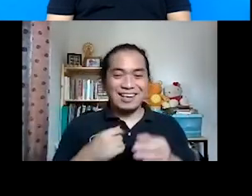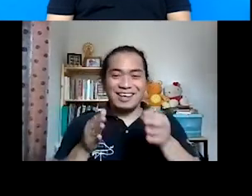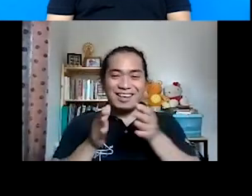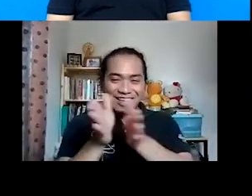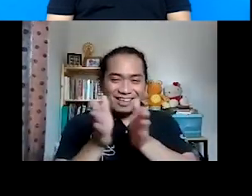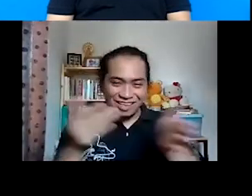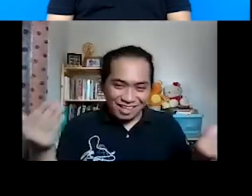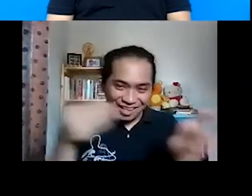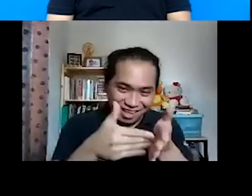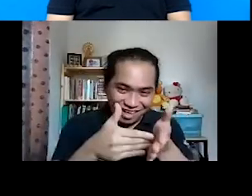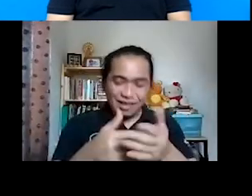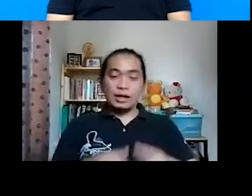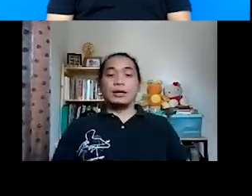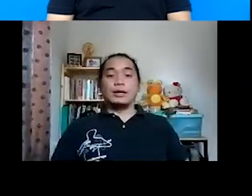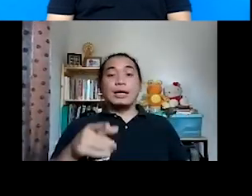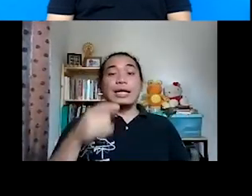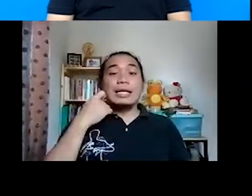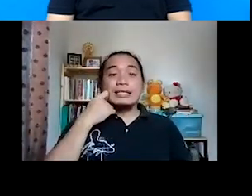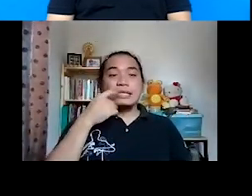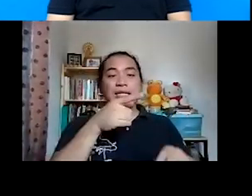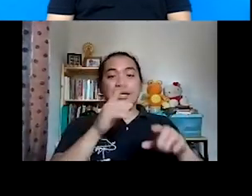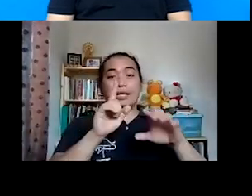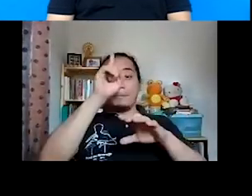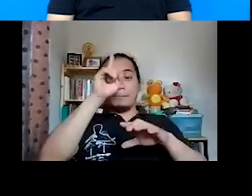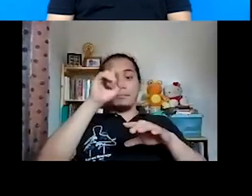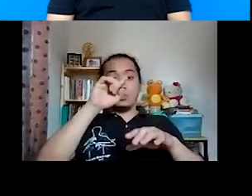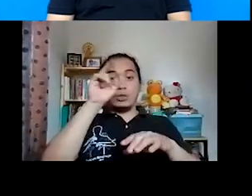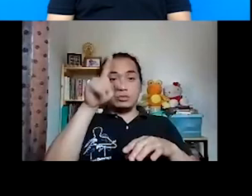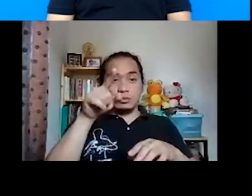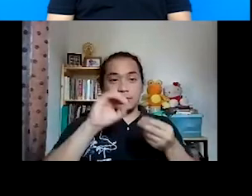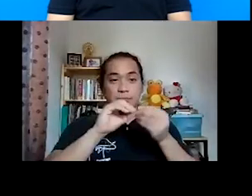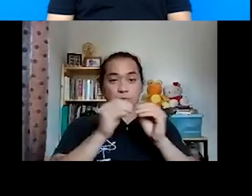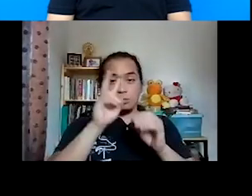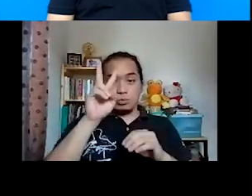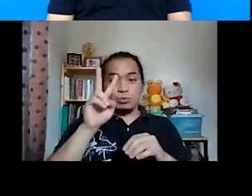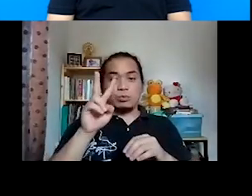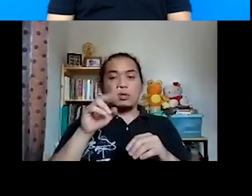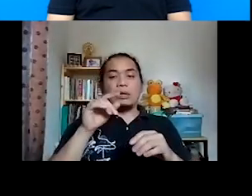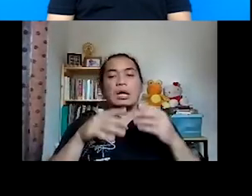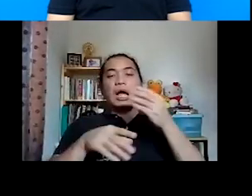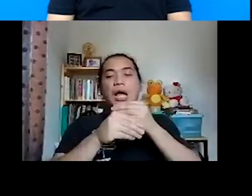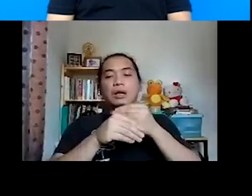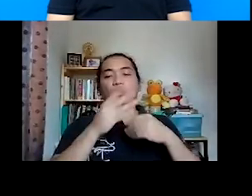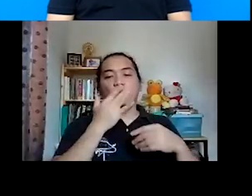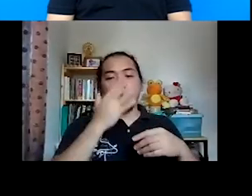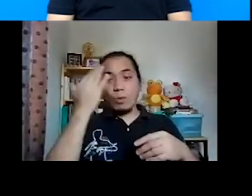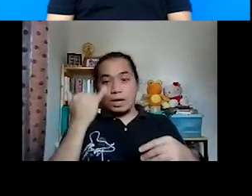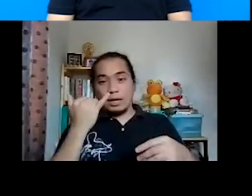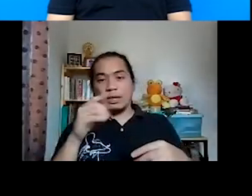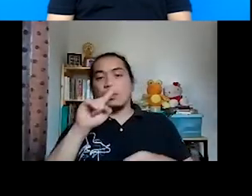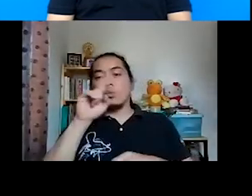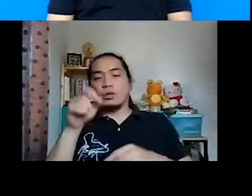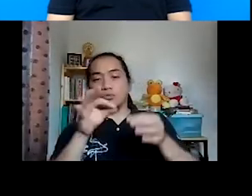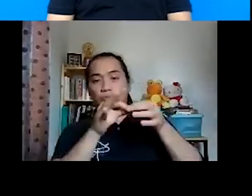So Shaq, love you, bro. He asked whether or not we should include colors